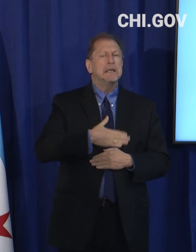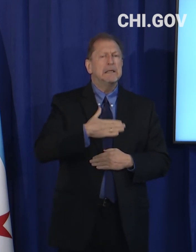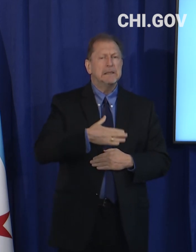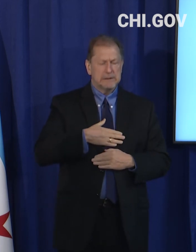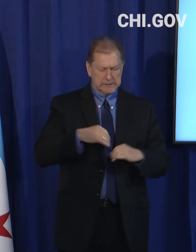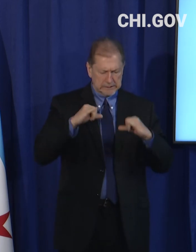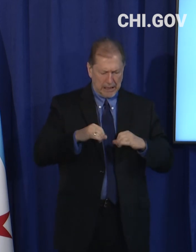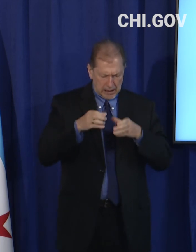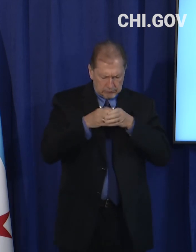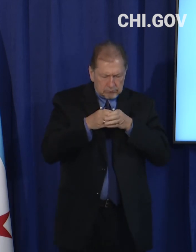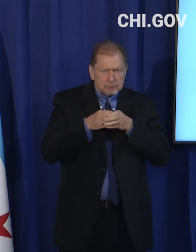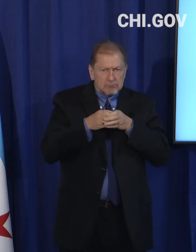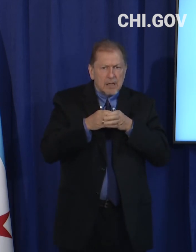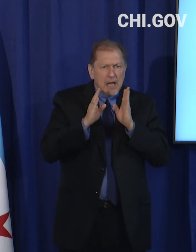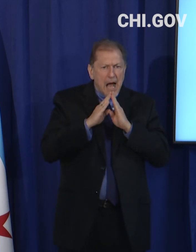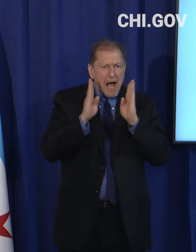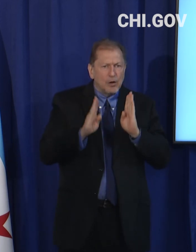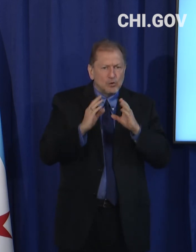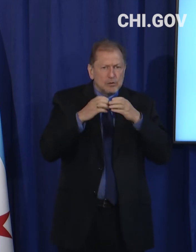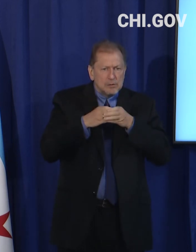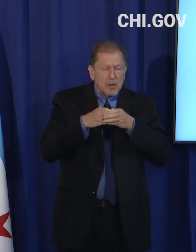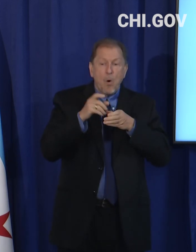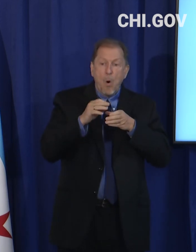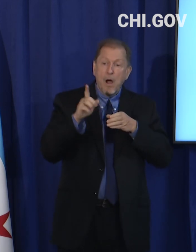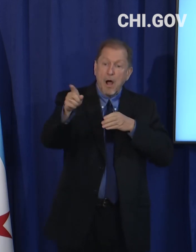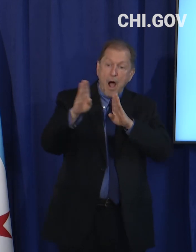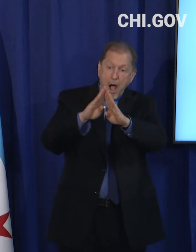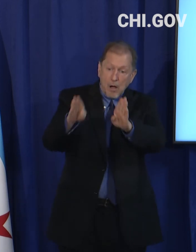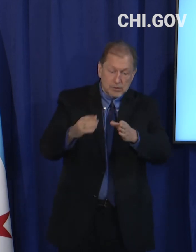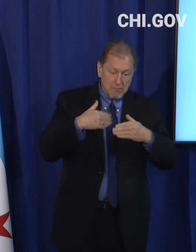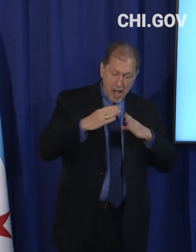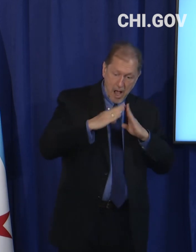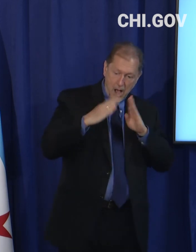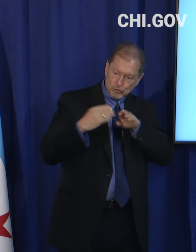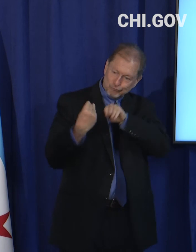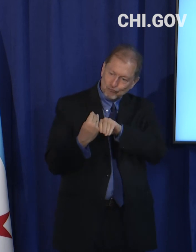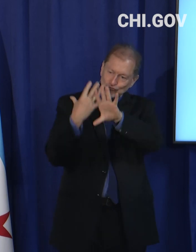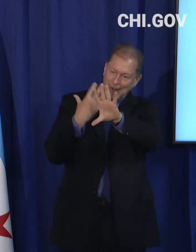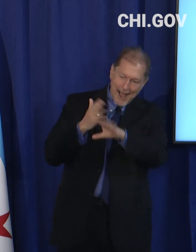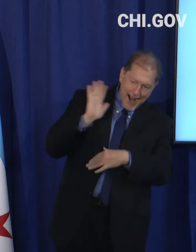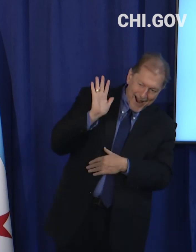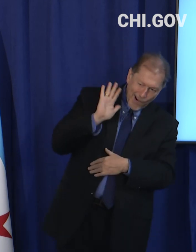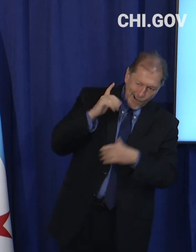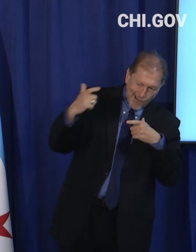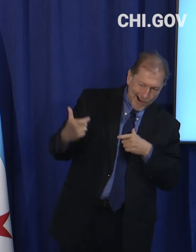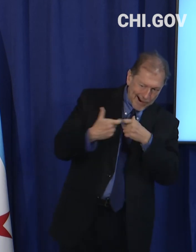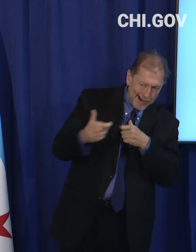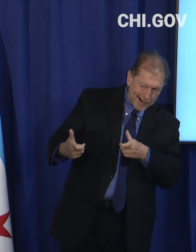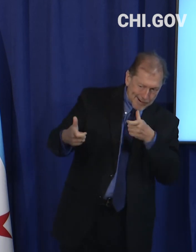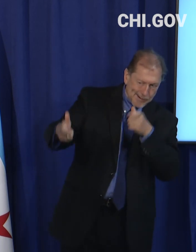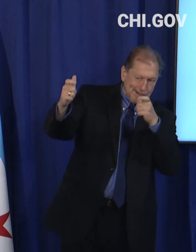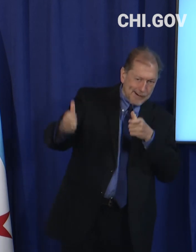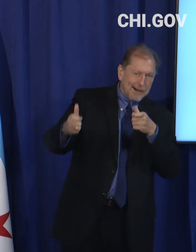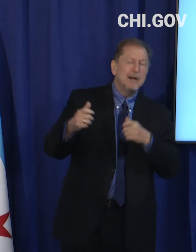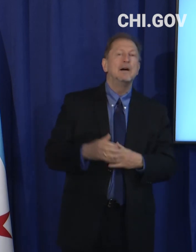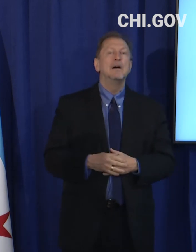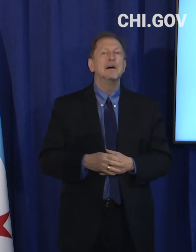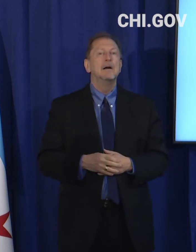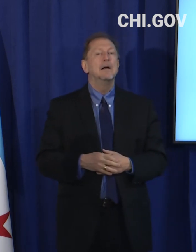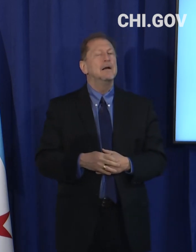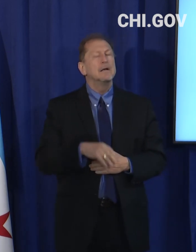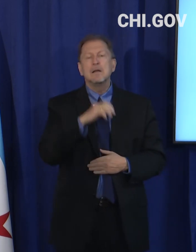immediate household or remotely over the internet. And I know this is going to be hard. It's hard for all of us. It's hard for